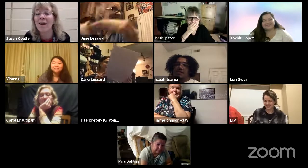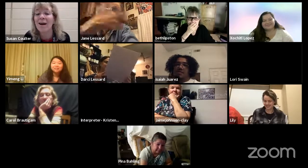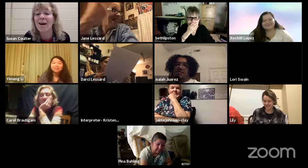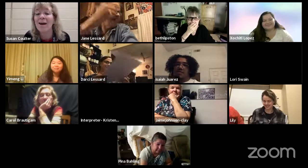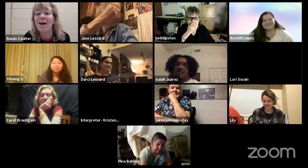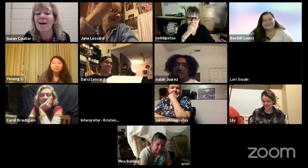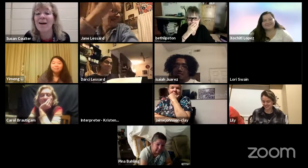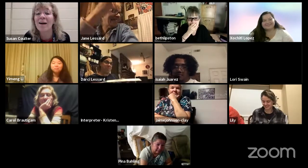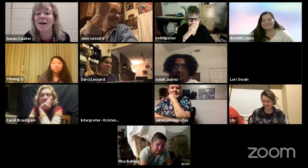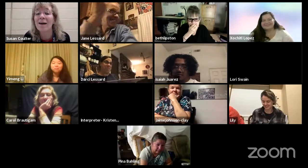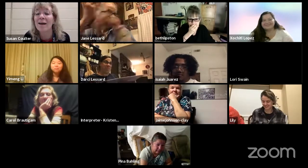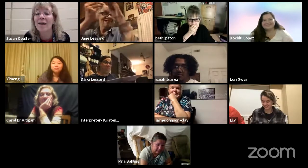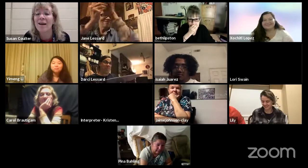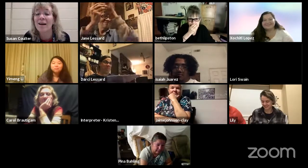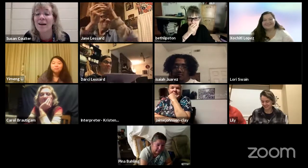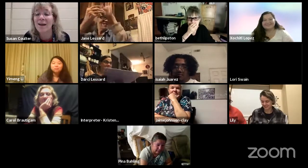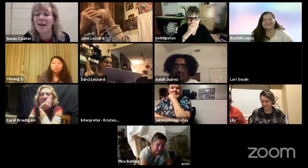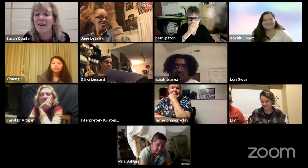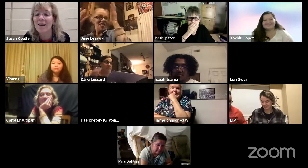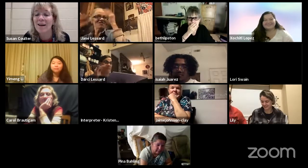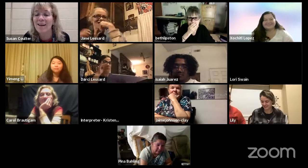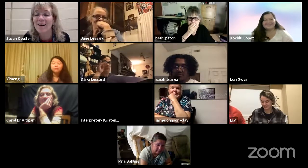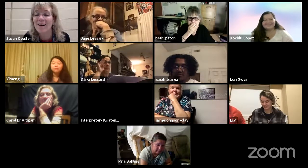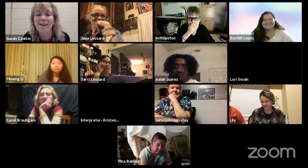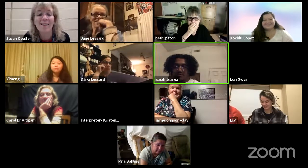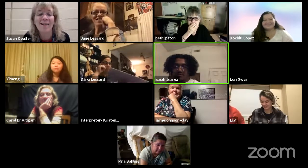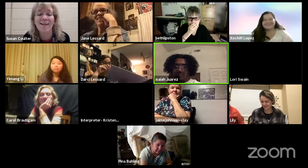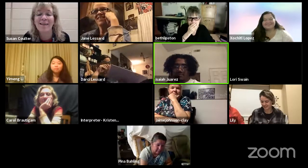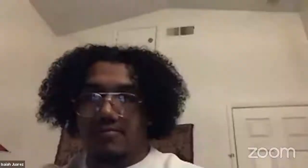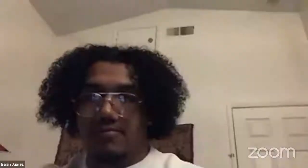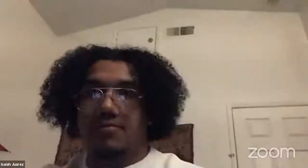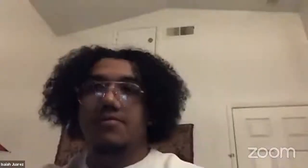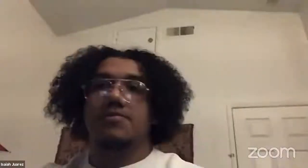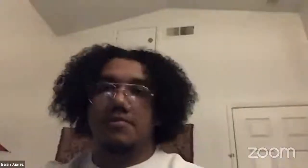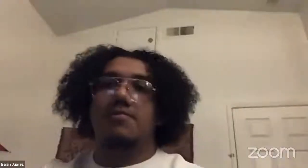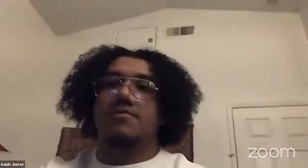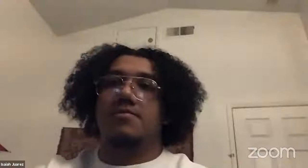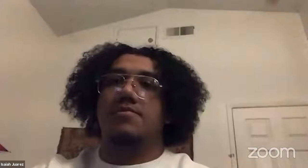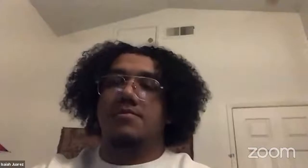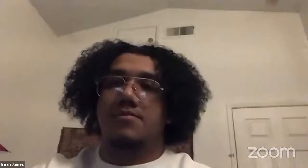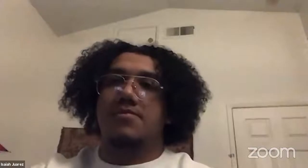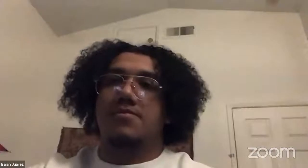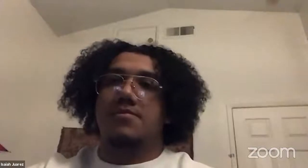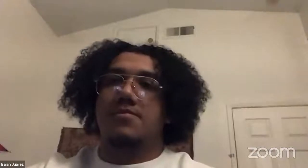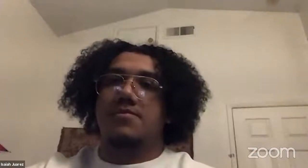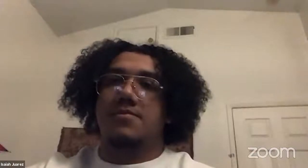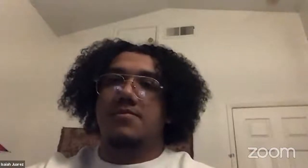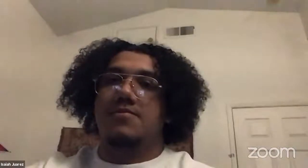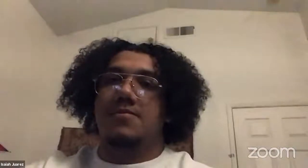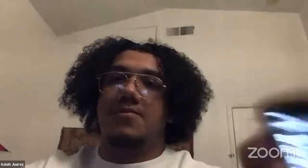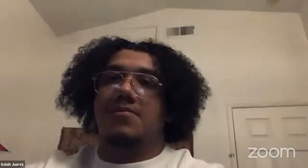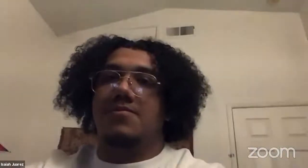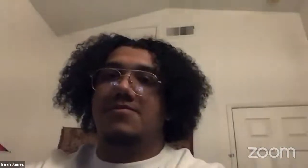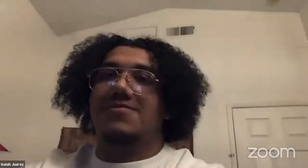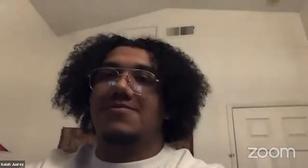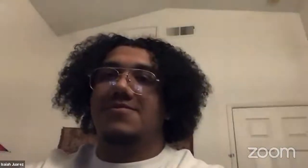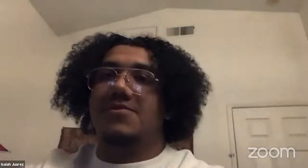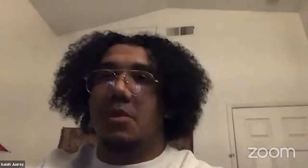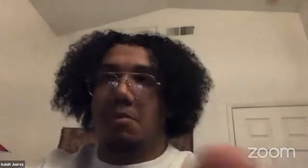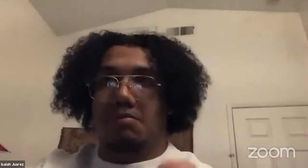Like holiday parade. We've done that. Yeah. Or a tree lighting ceremony. Okay. Or